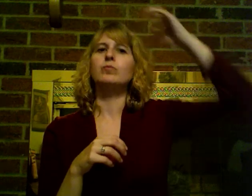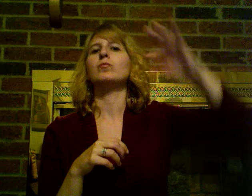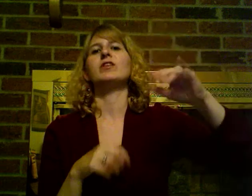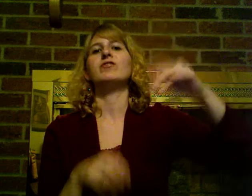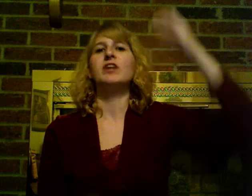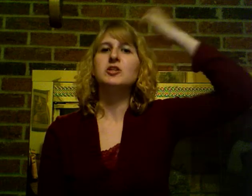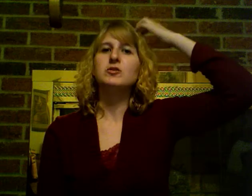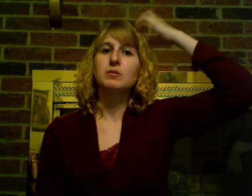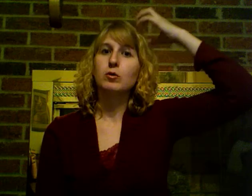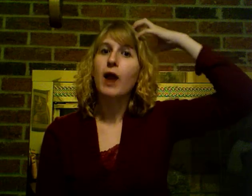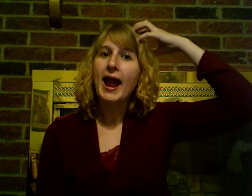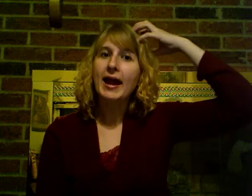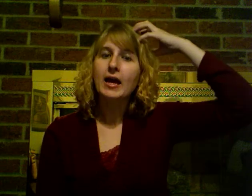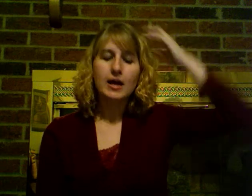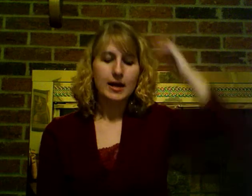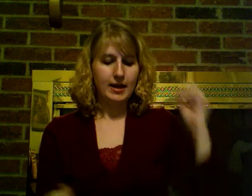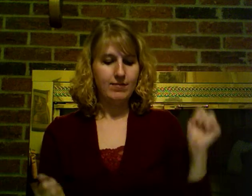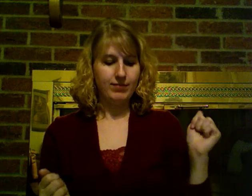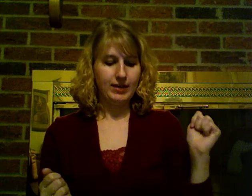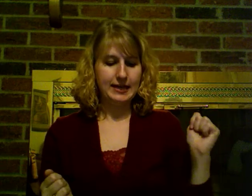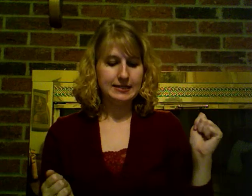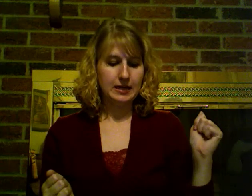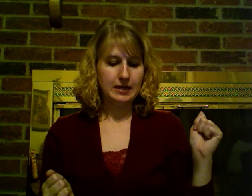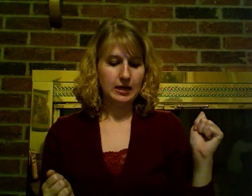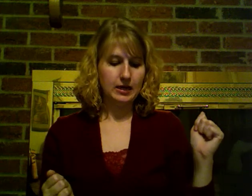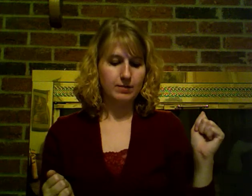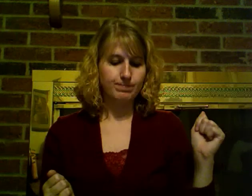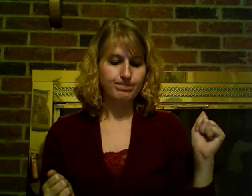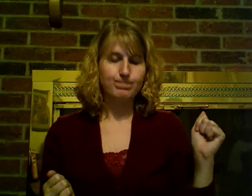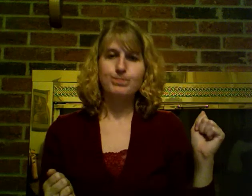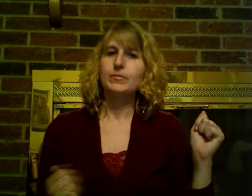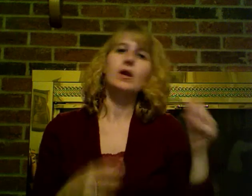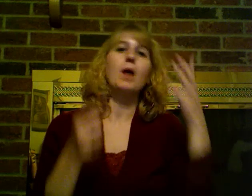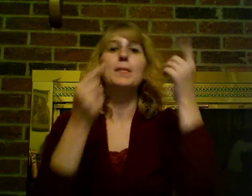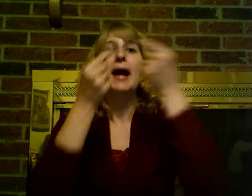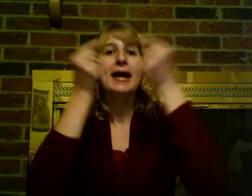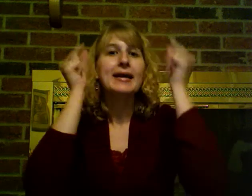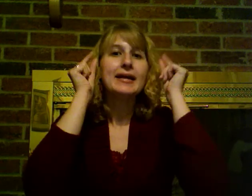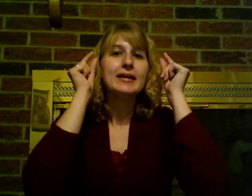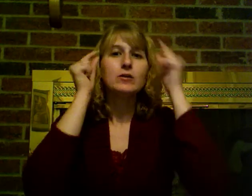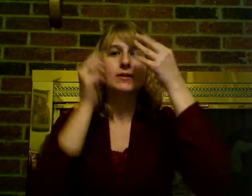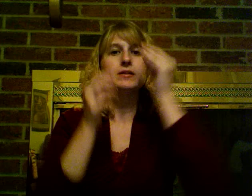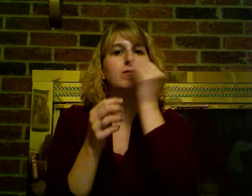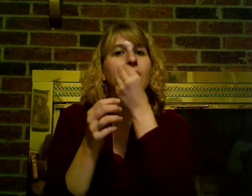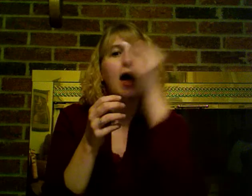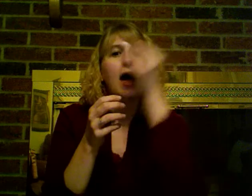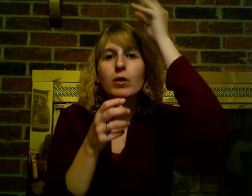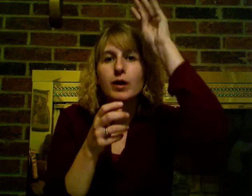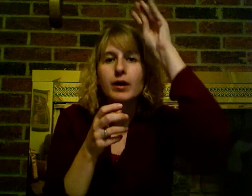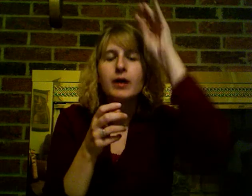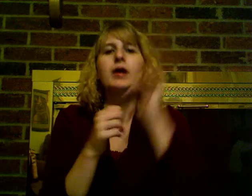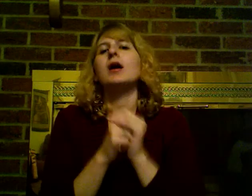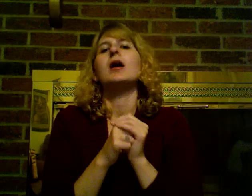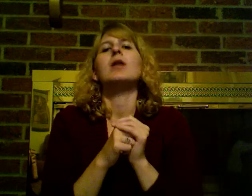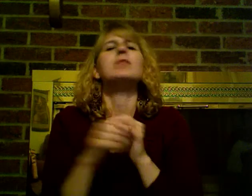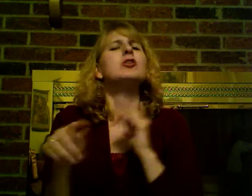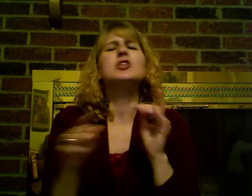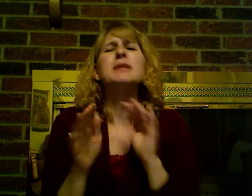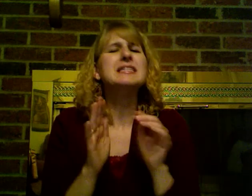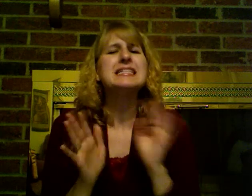what the French use, a beret. If it's a bonnet and there's a flower, you can just be as